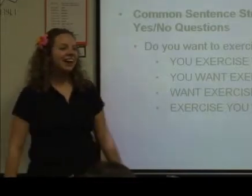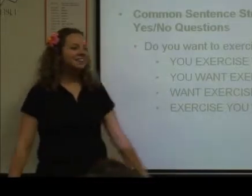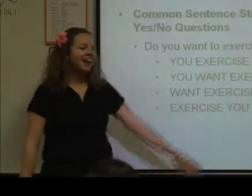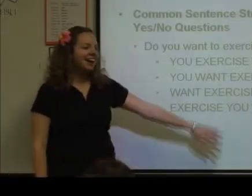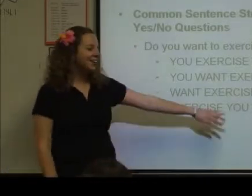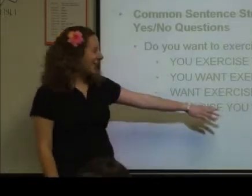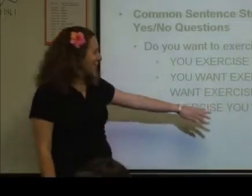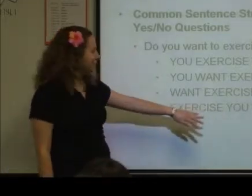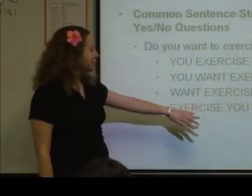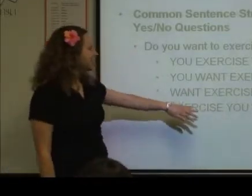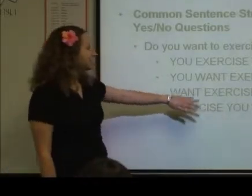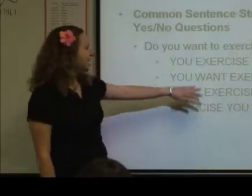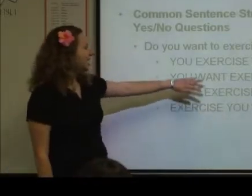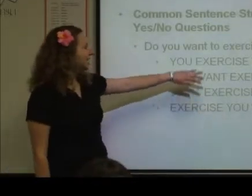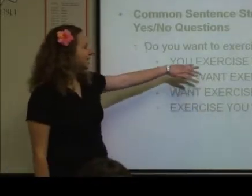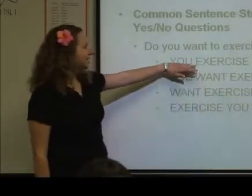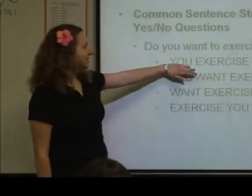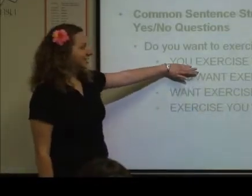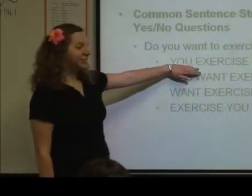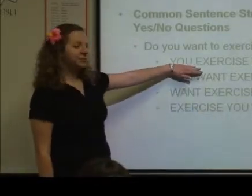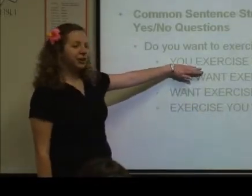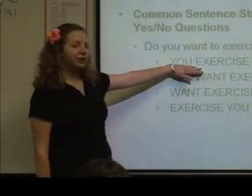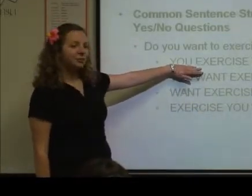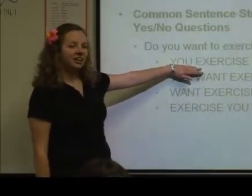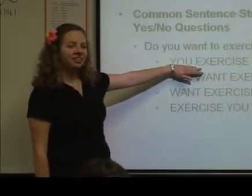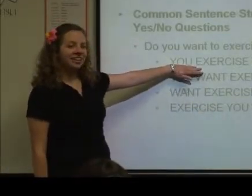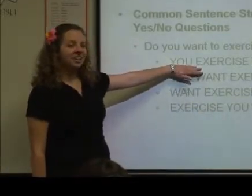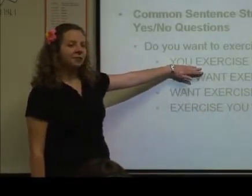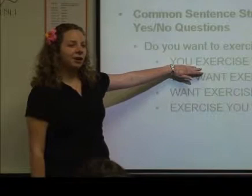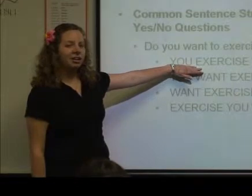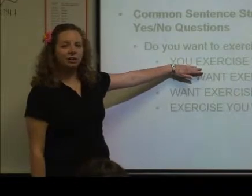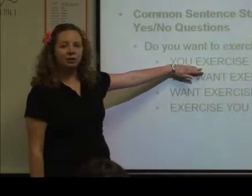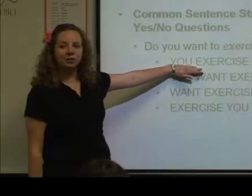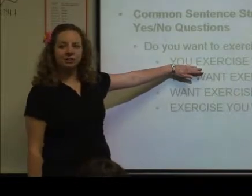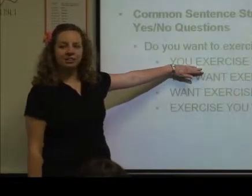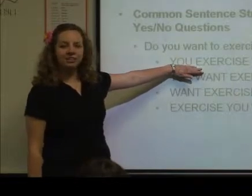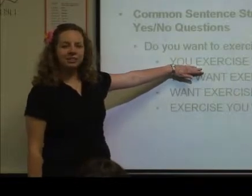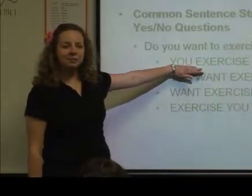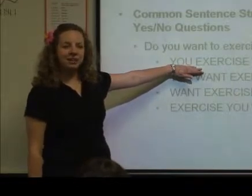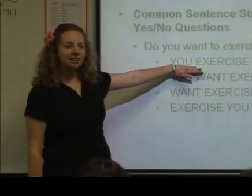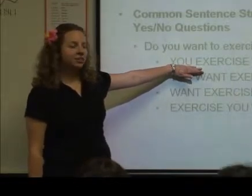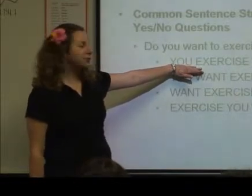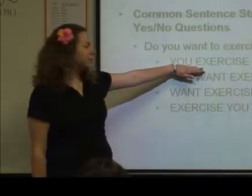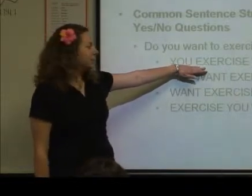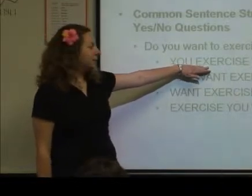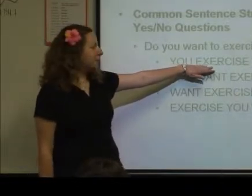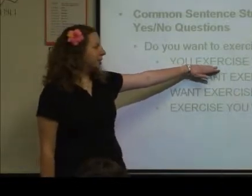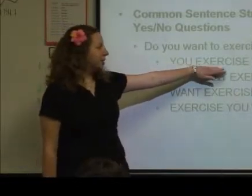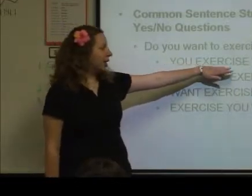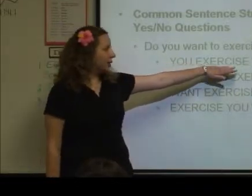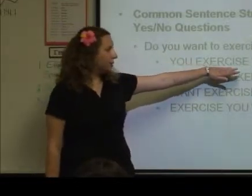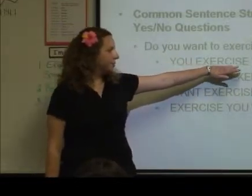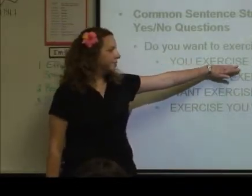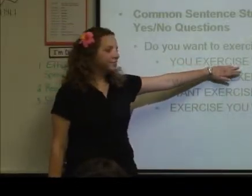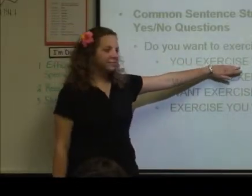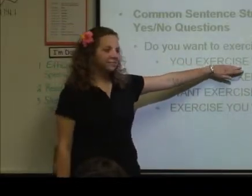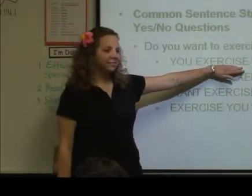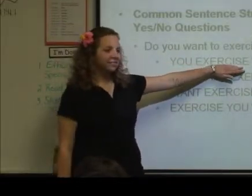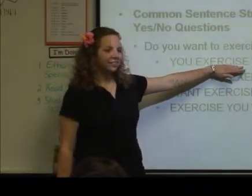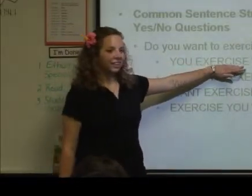Okay, now I want you to take this first one and I want you to pick another verb that we know